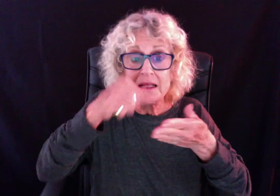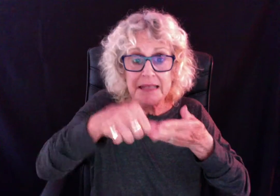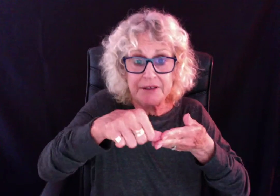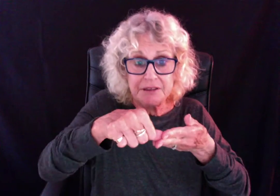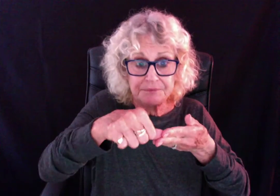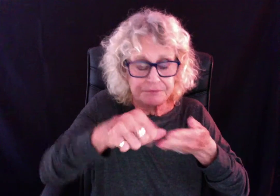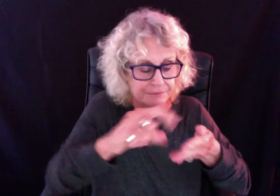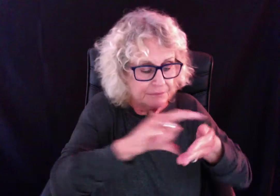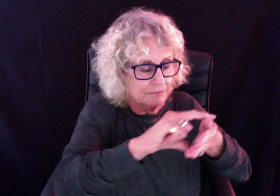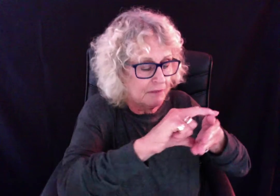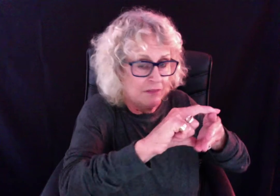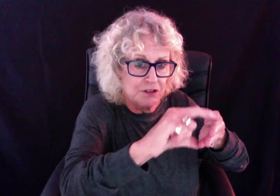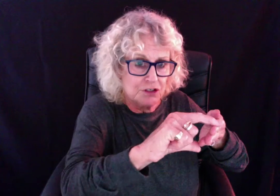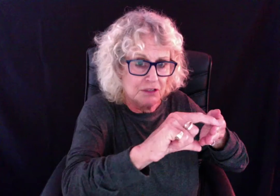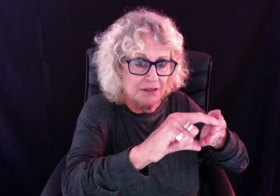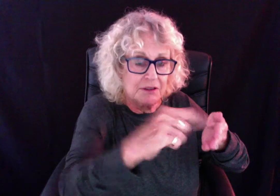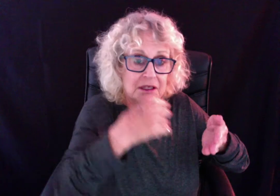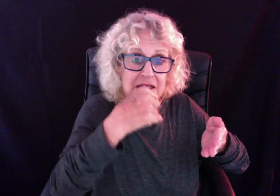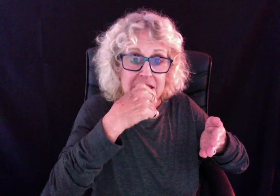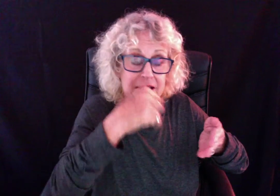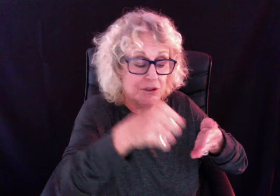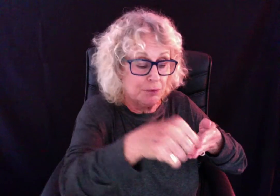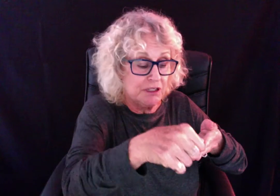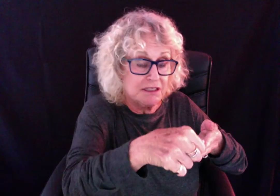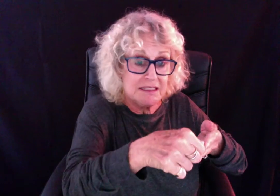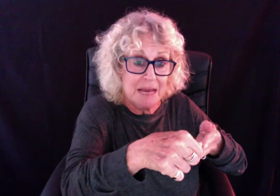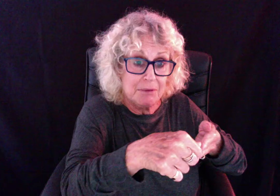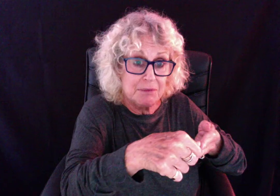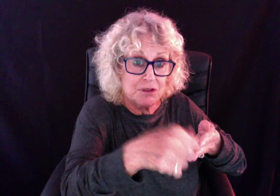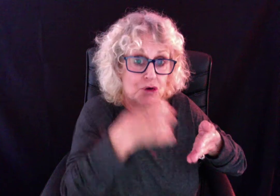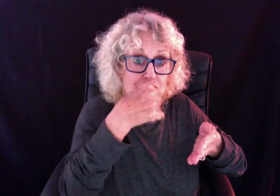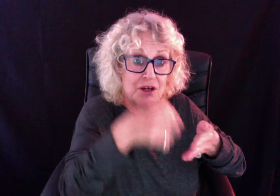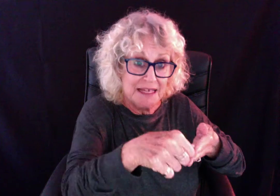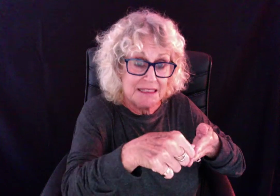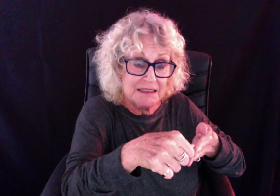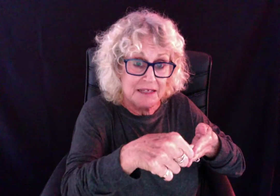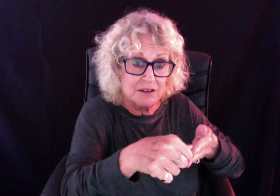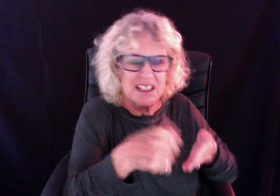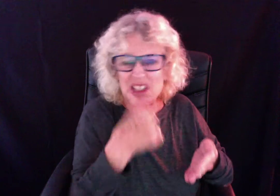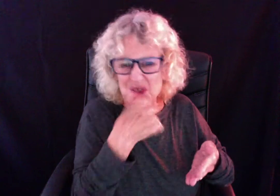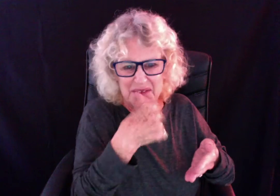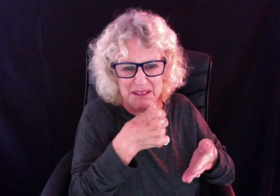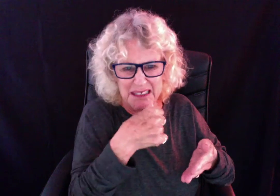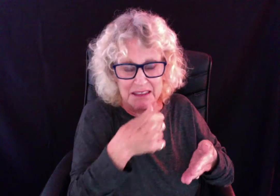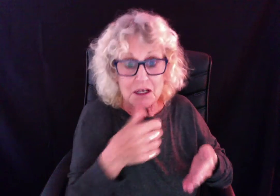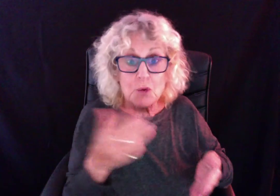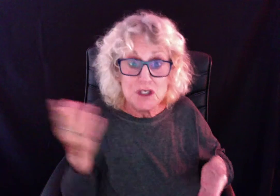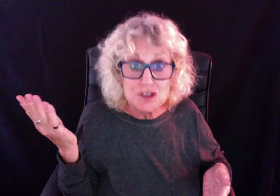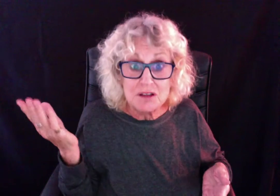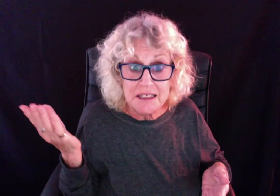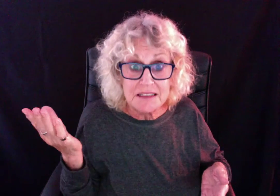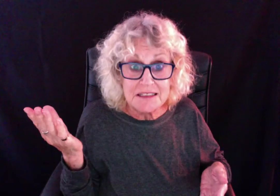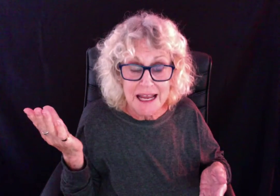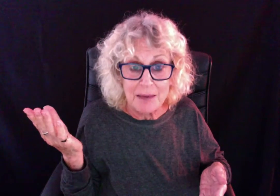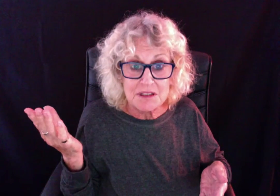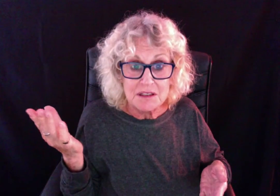Letter. There's your letter, and you're putting the stamp up in the corner. That's a letter. You don't have to lick it. We used to lick stamps. We